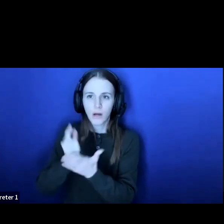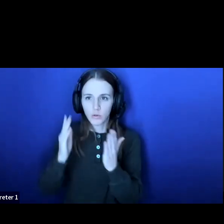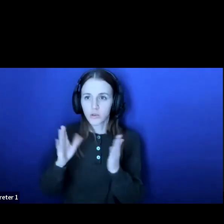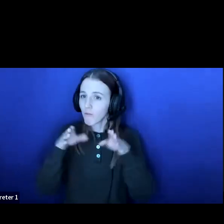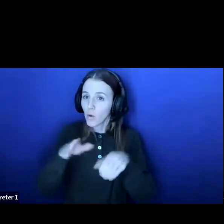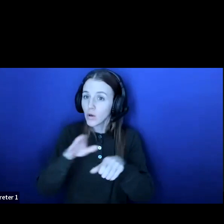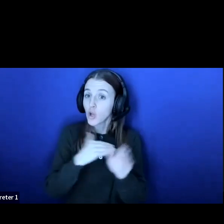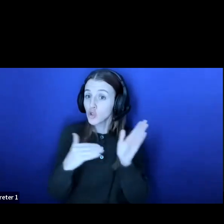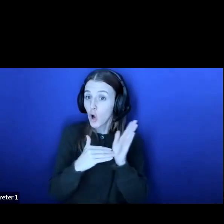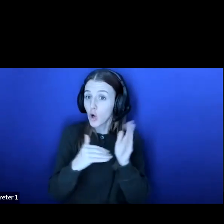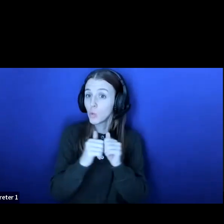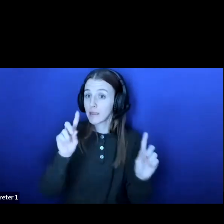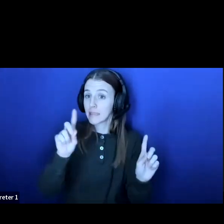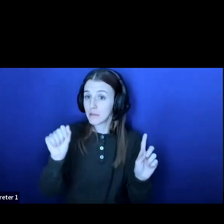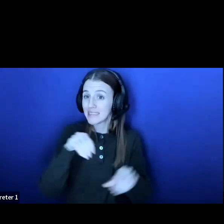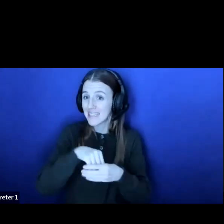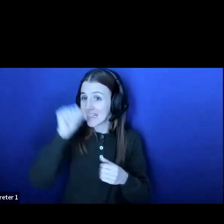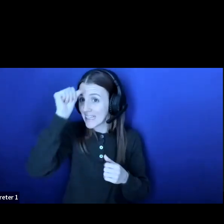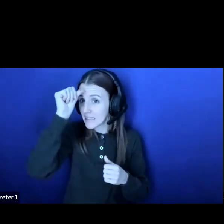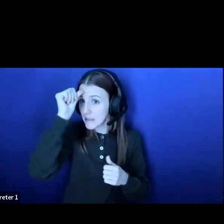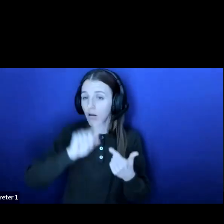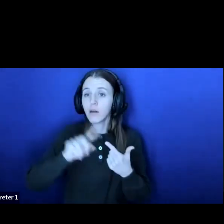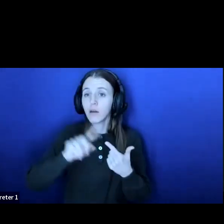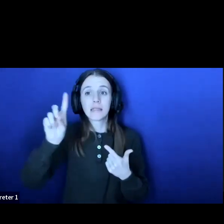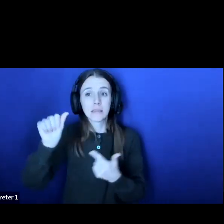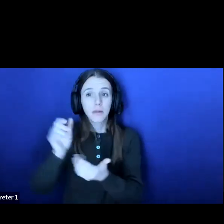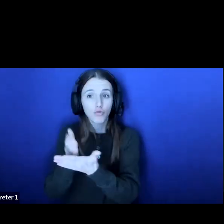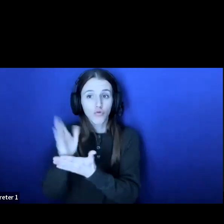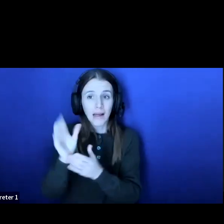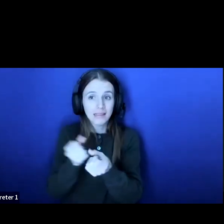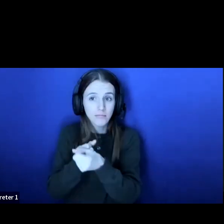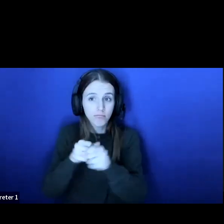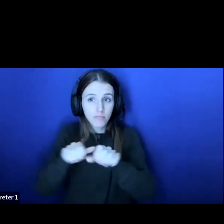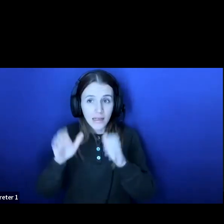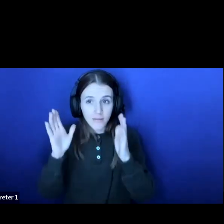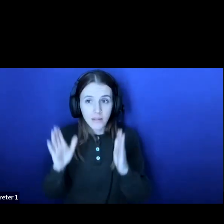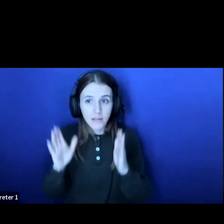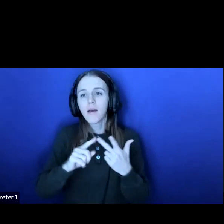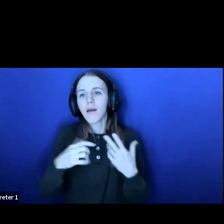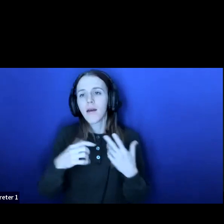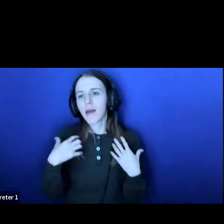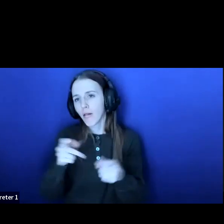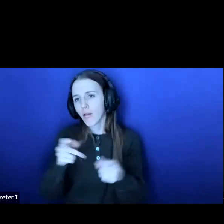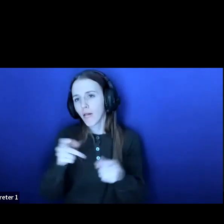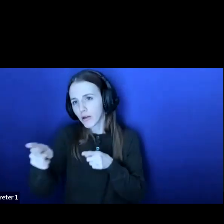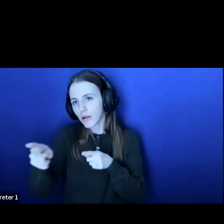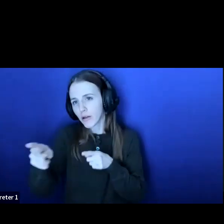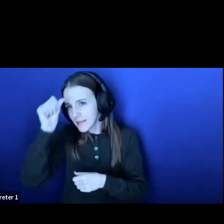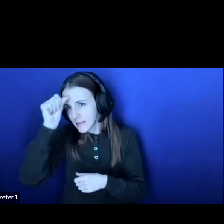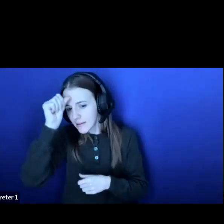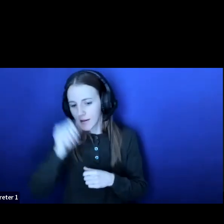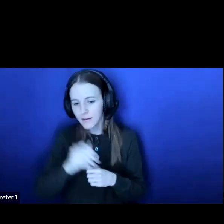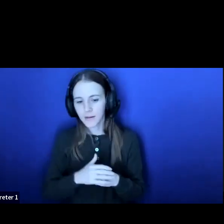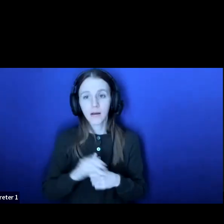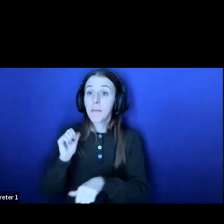India, and disability rights activists, and health professional educators in India. And based on a successful judicial